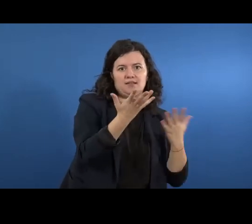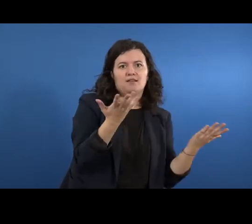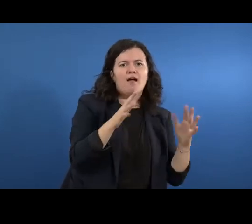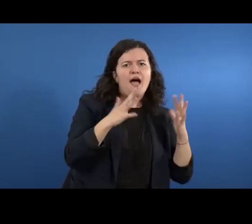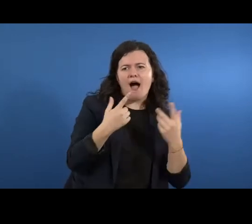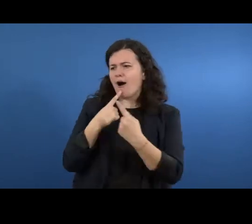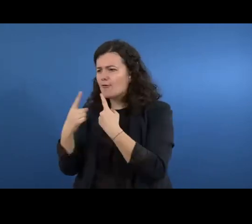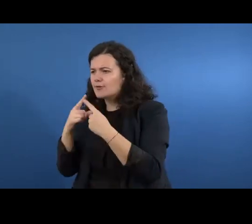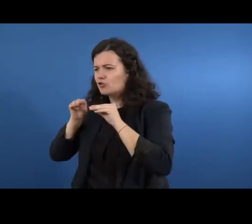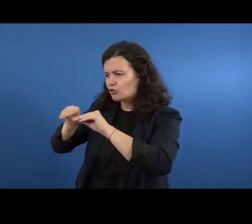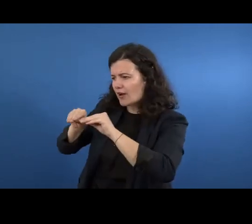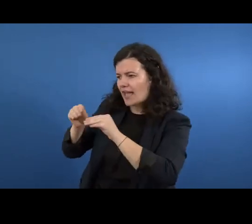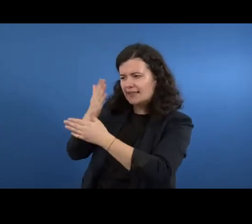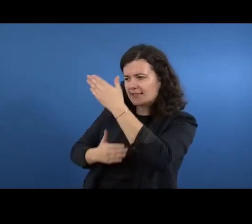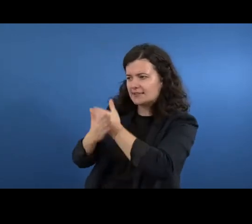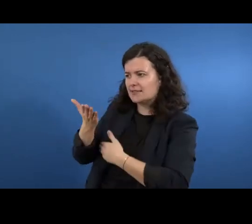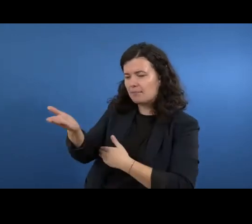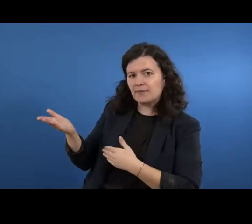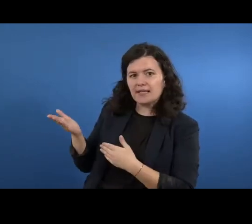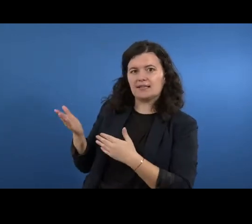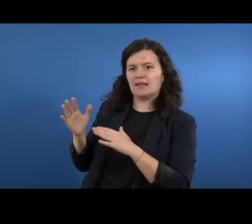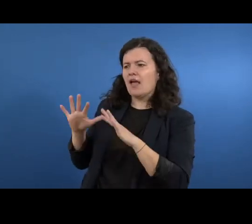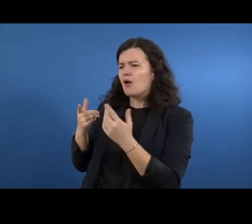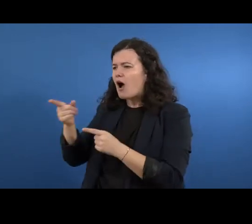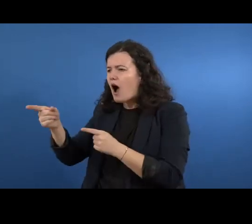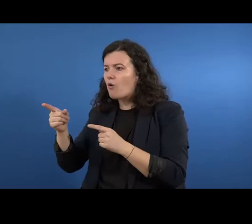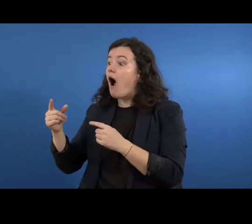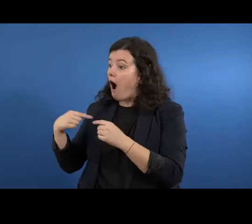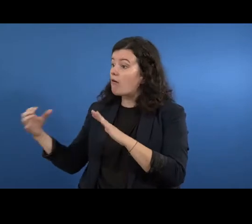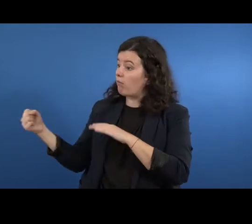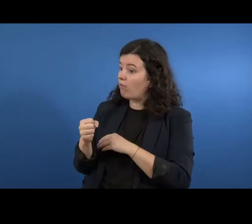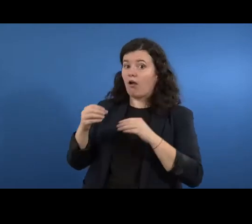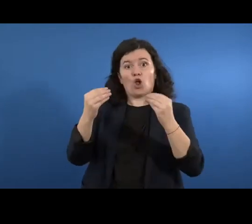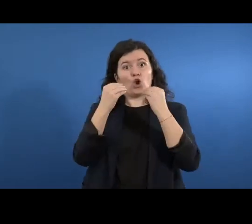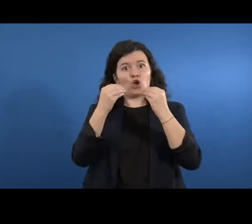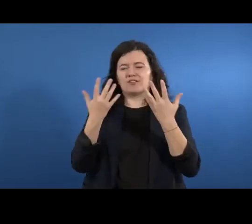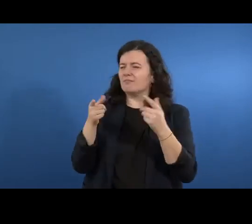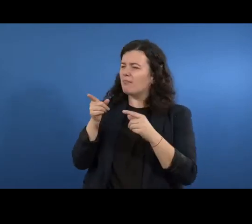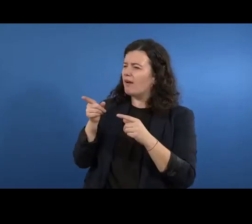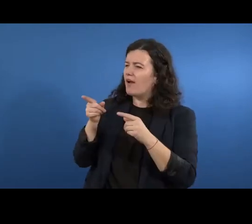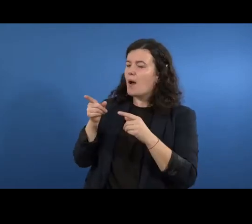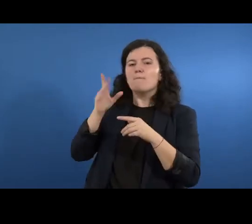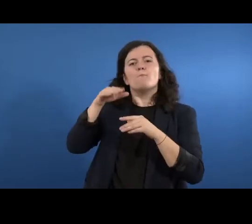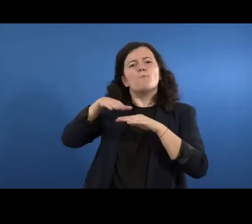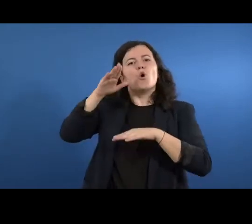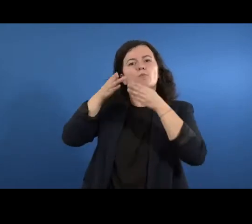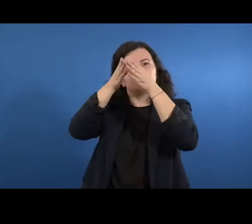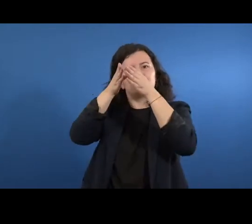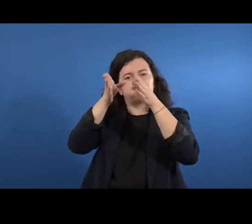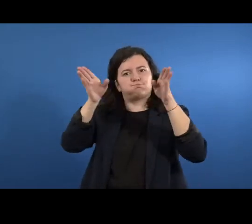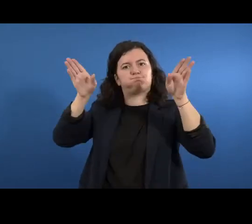or persons with disabilities in their learning experience, but we should take a broader perspective